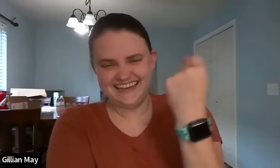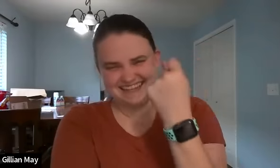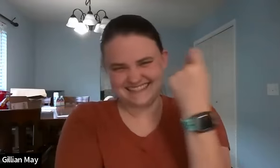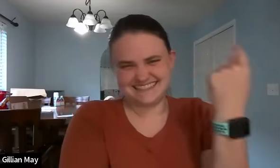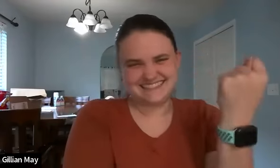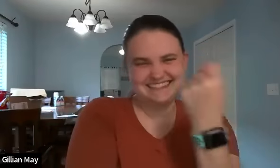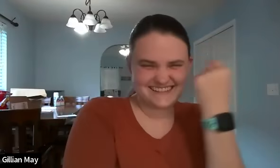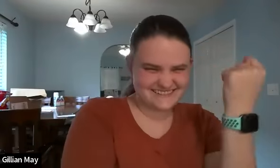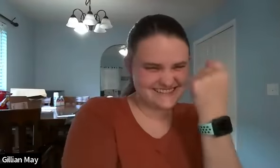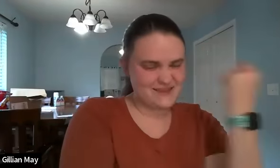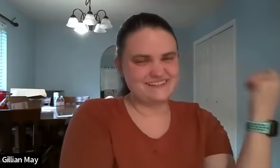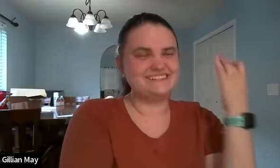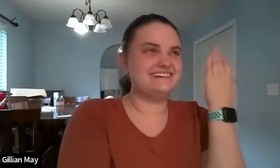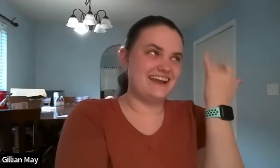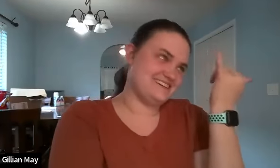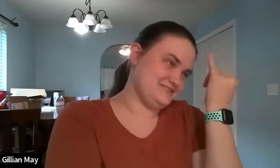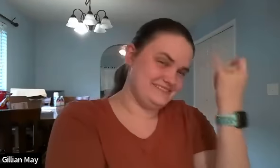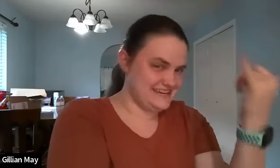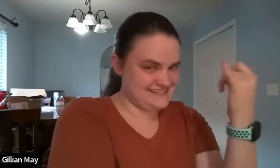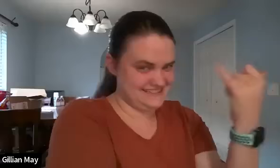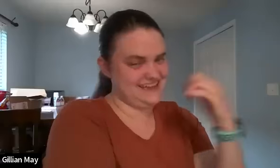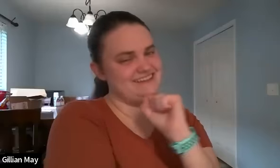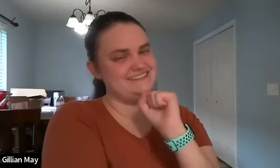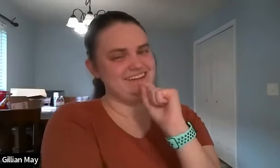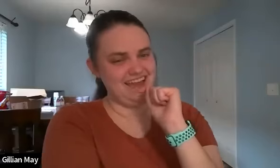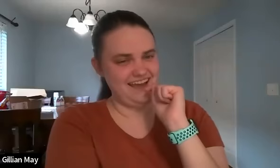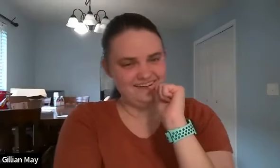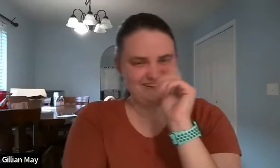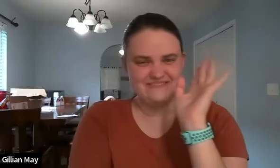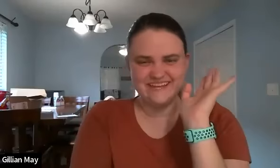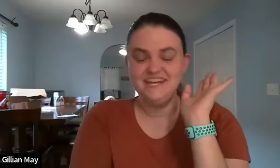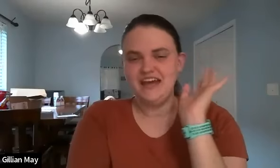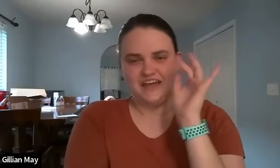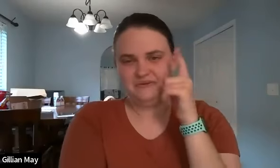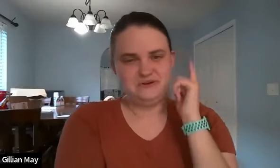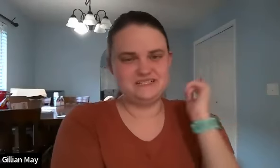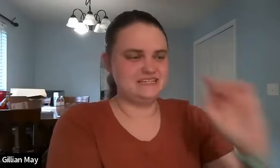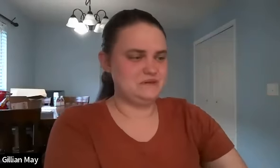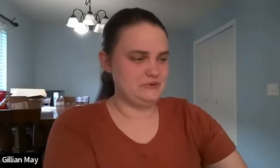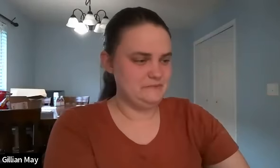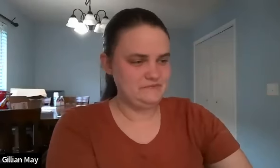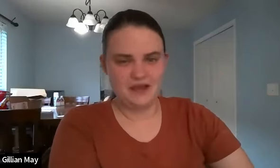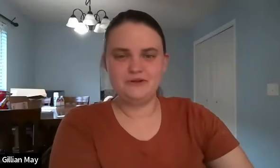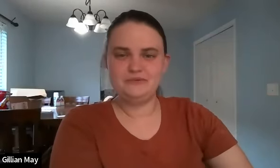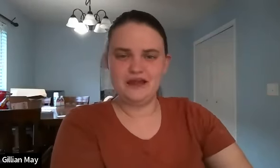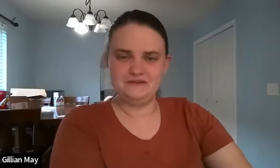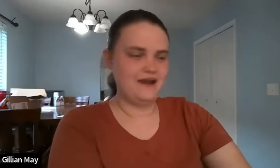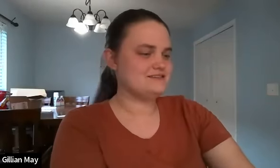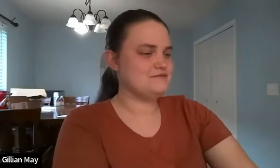Yes, it's Tuesday, which is our actual day today. So yeah. Oh man, that one always gets people. I'm real proud of you guys